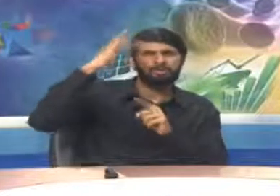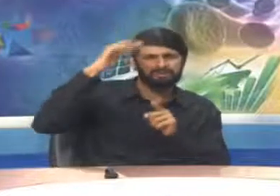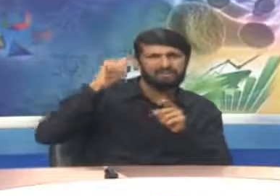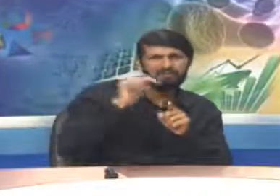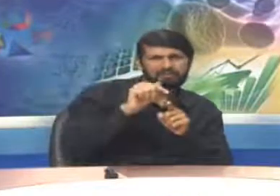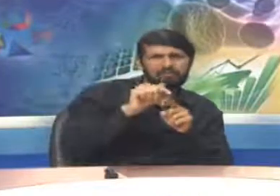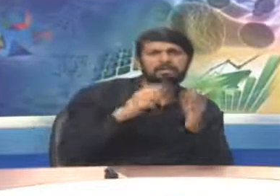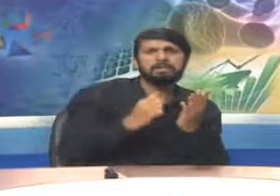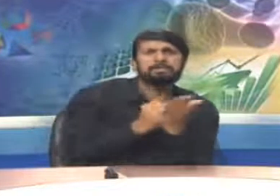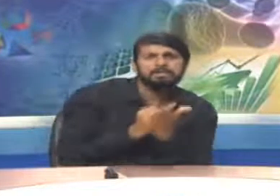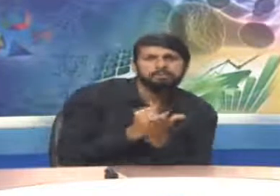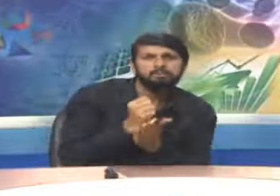both as a philosophy